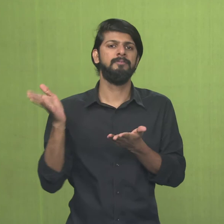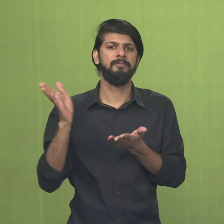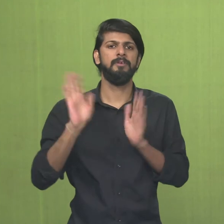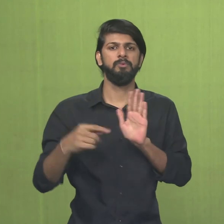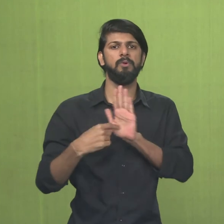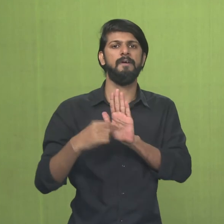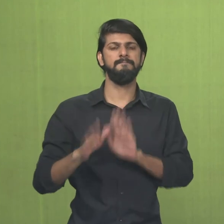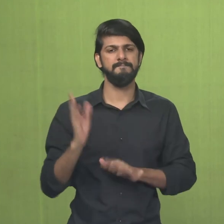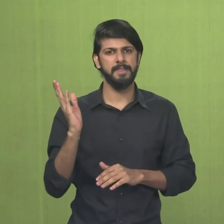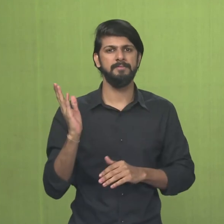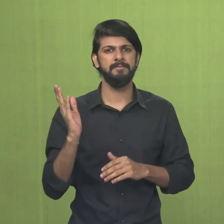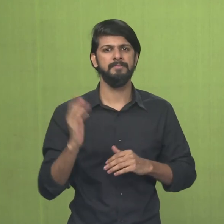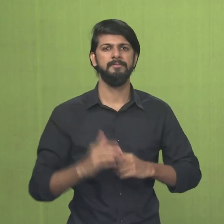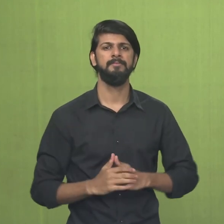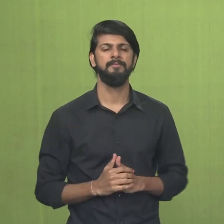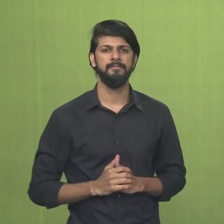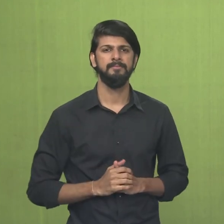and it was from his album.